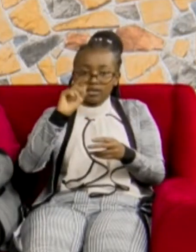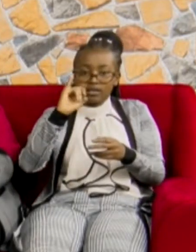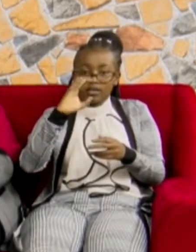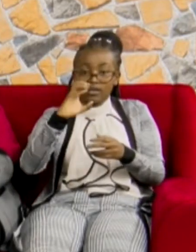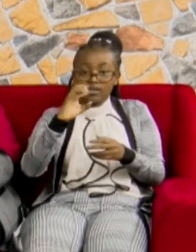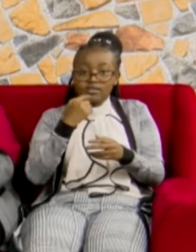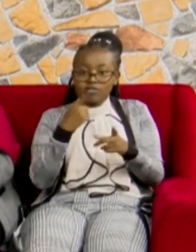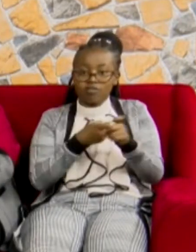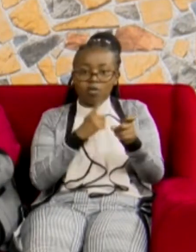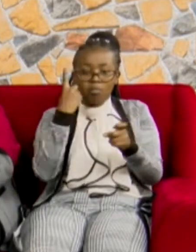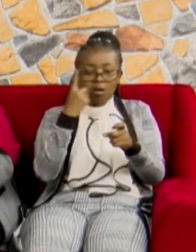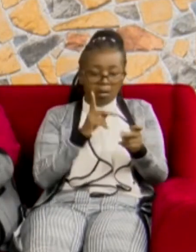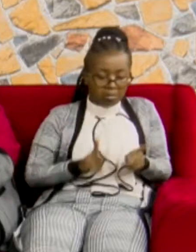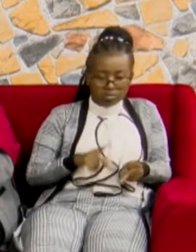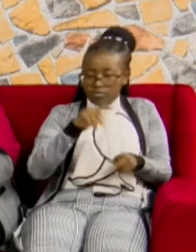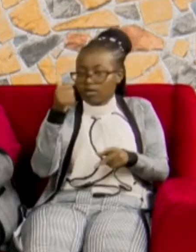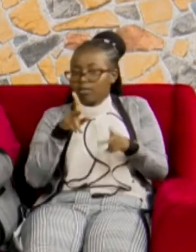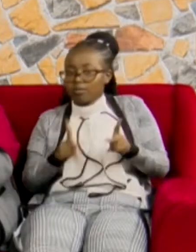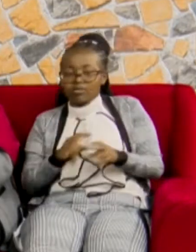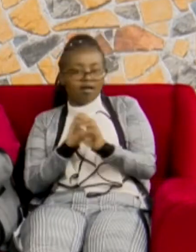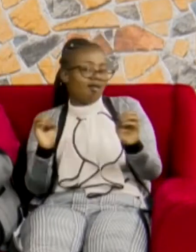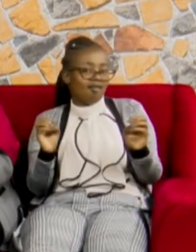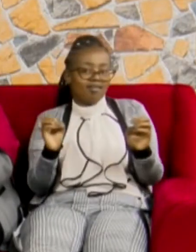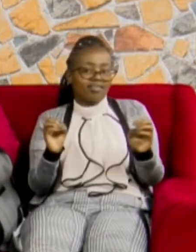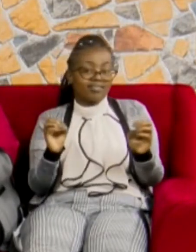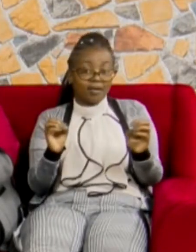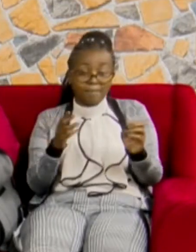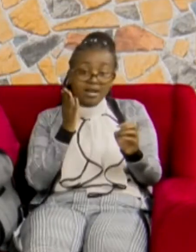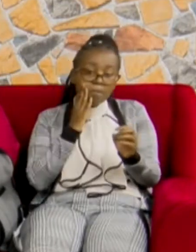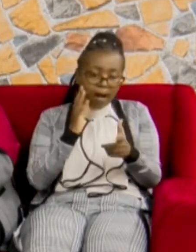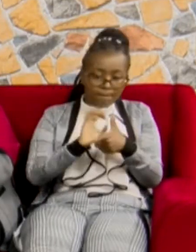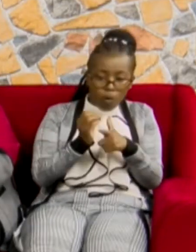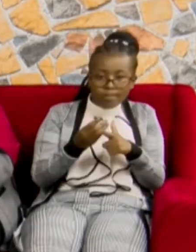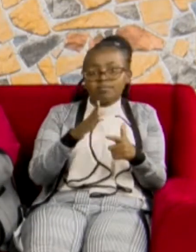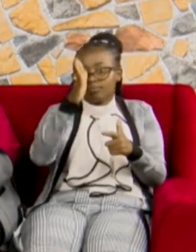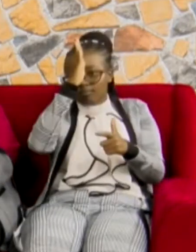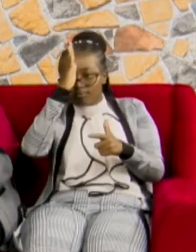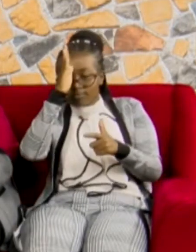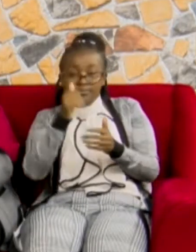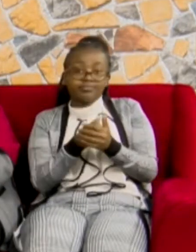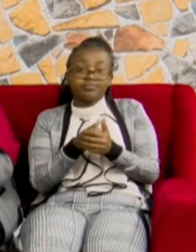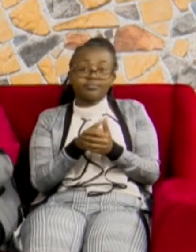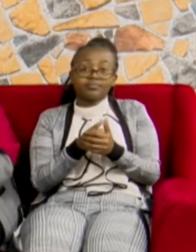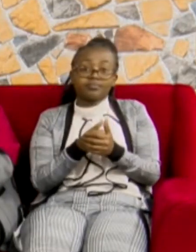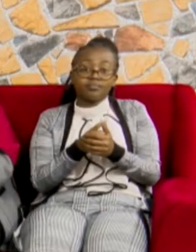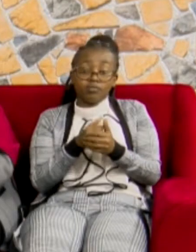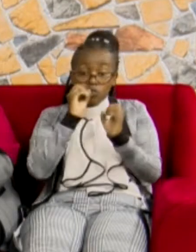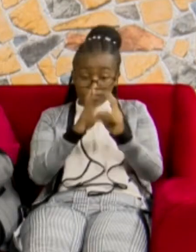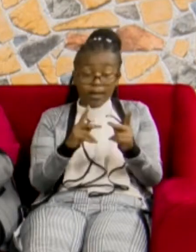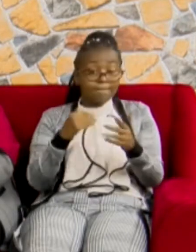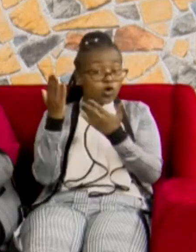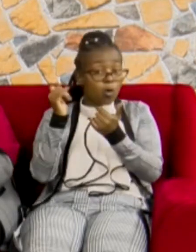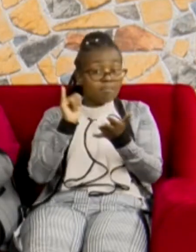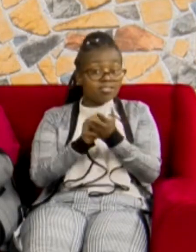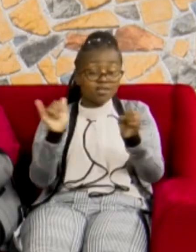means it was passed from one person to another one. Like mommy, daddy, somewhere it is passed on. Yes. Okay, so I hope